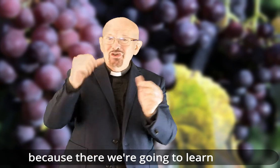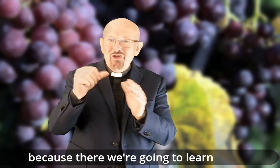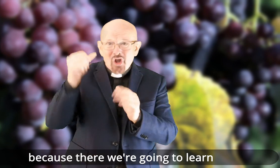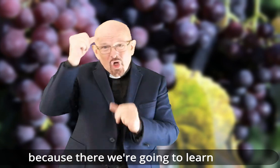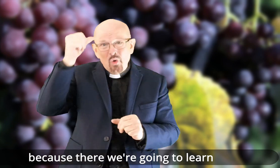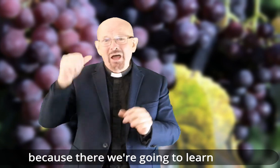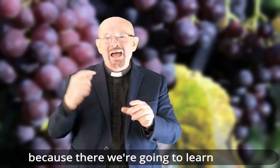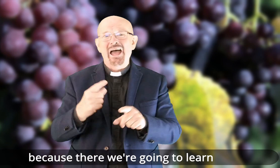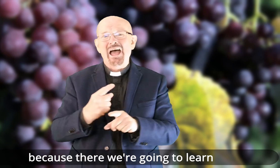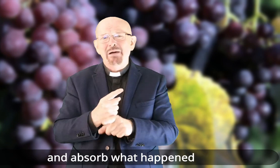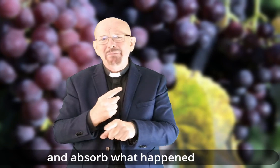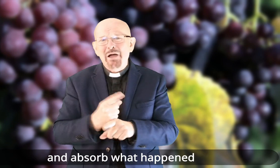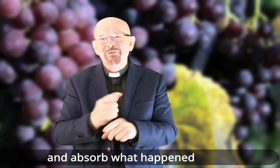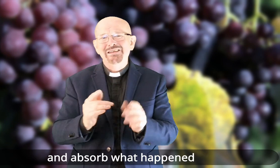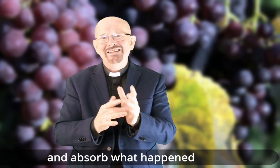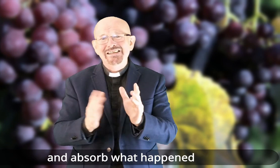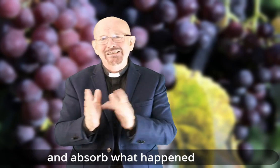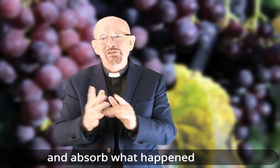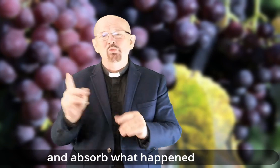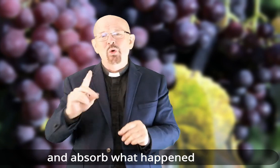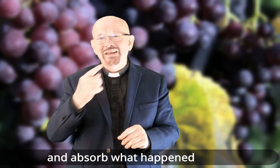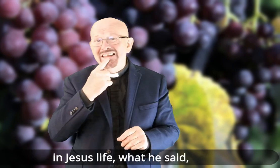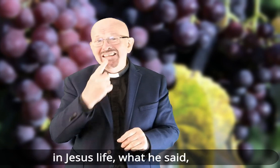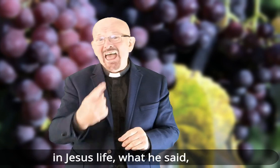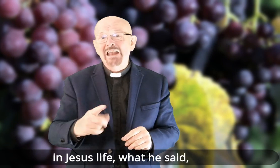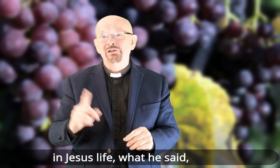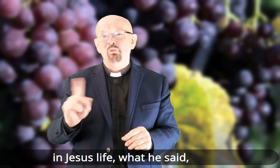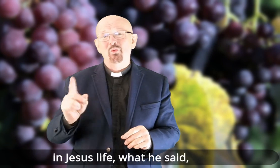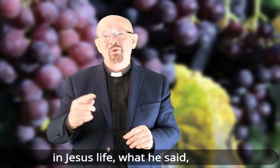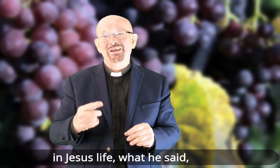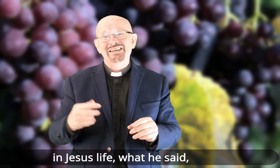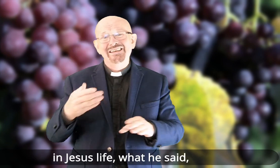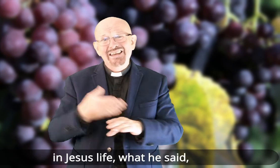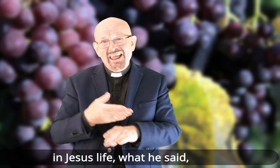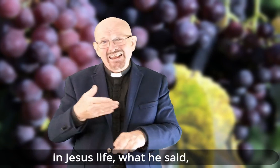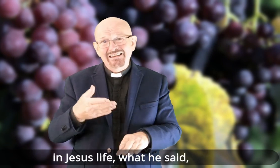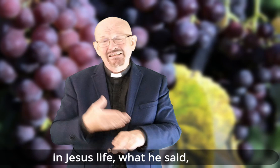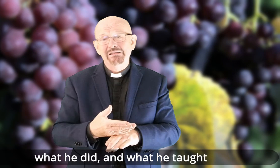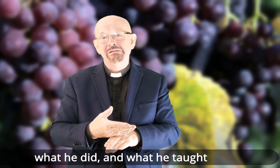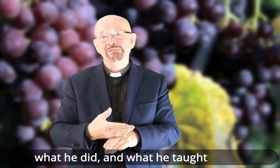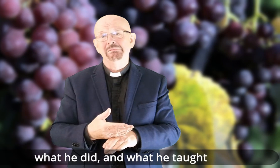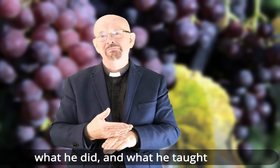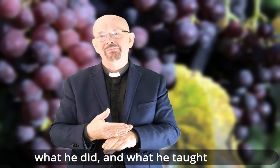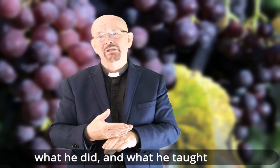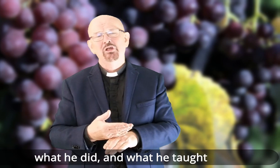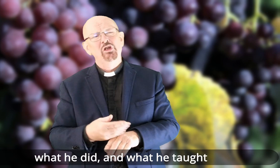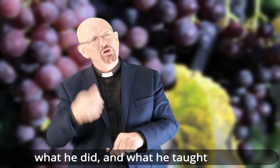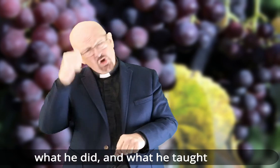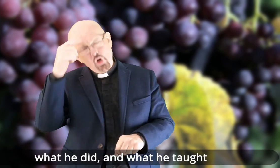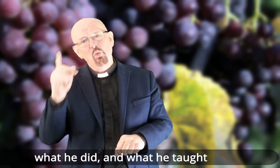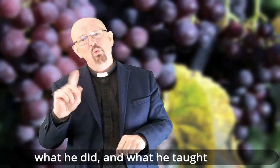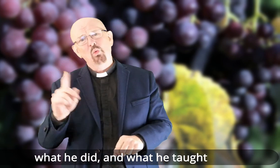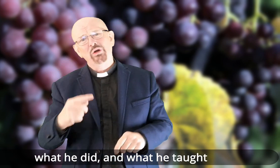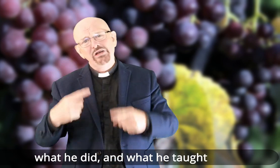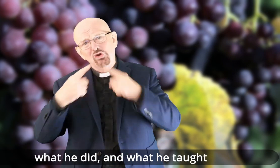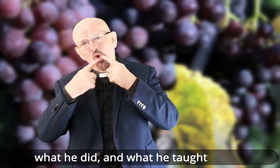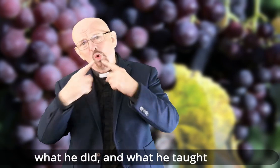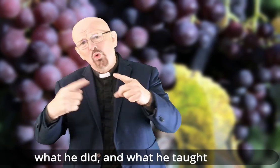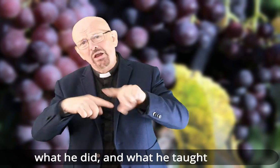we're going to learn and absorb what happened in Jesus life, what he said, what he did and what